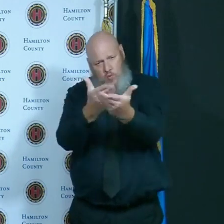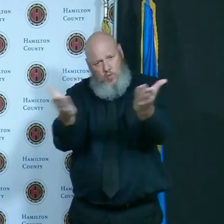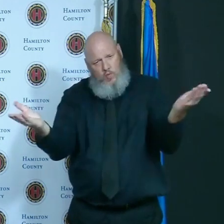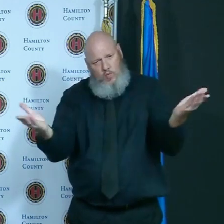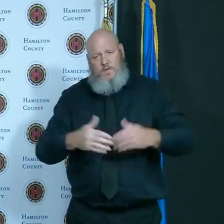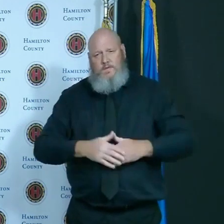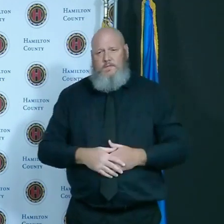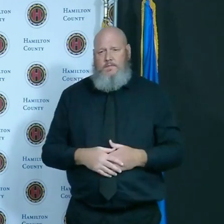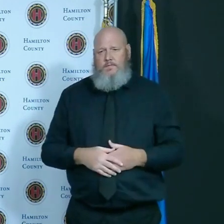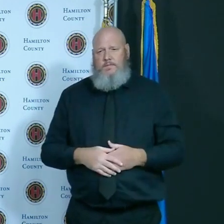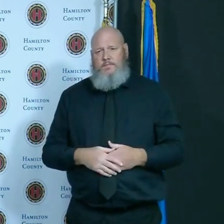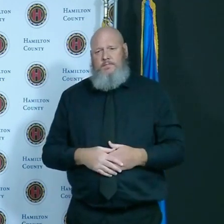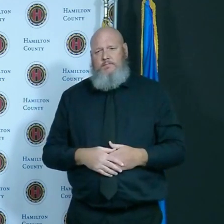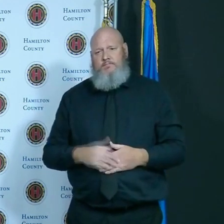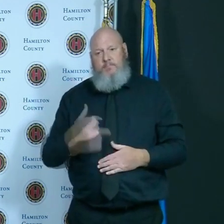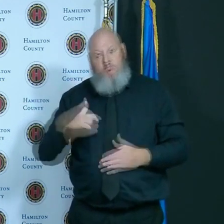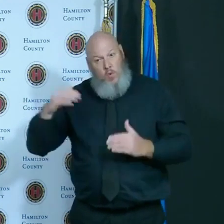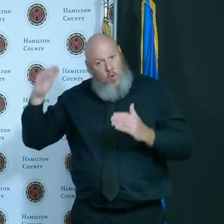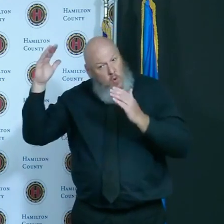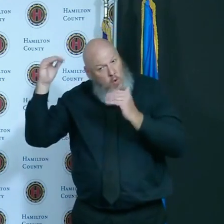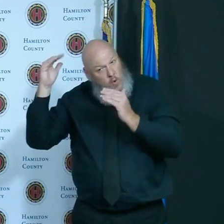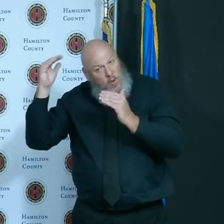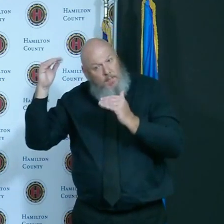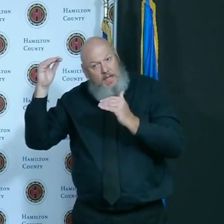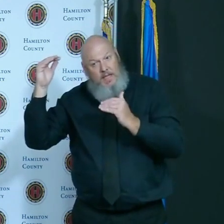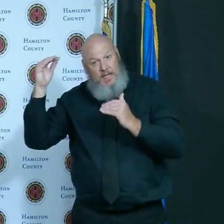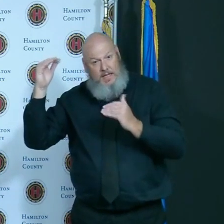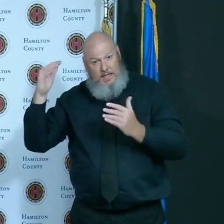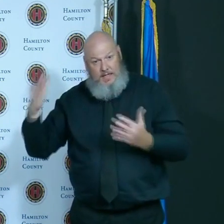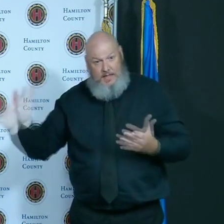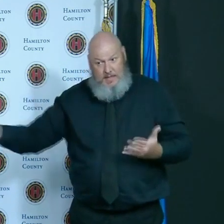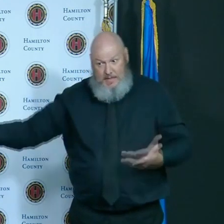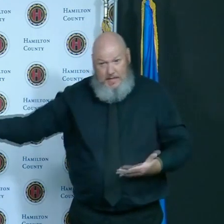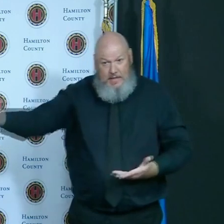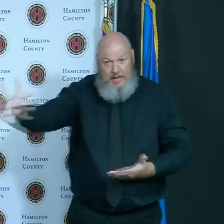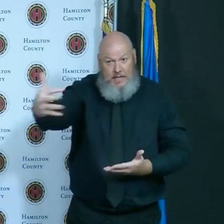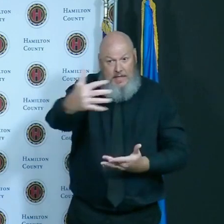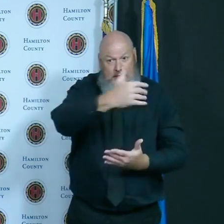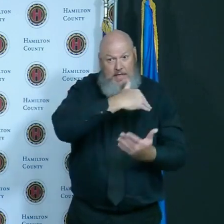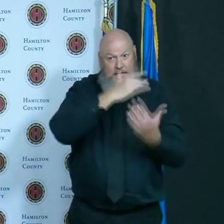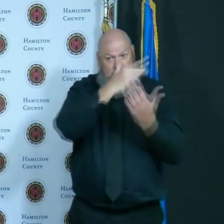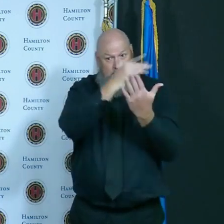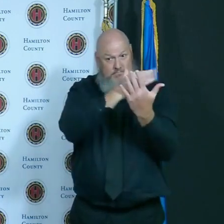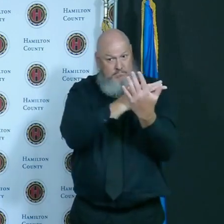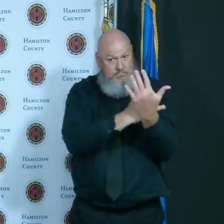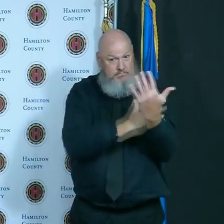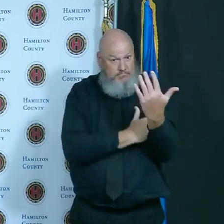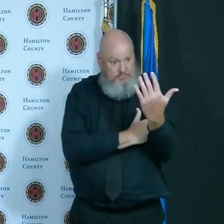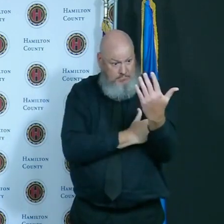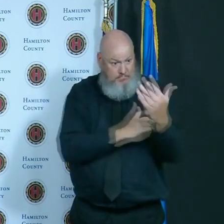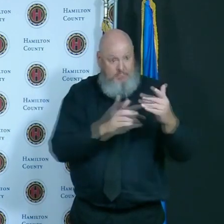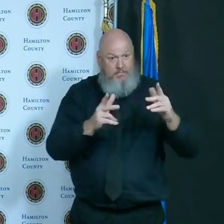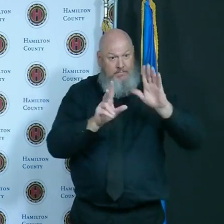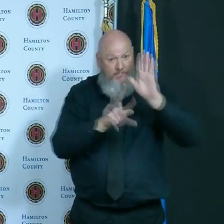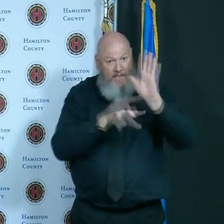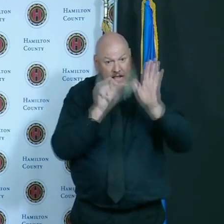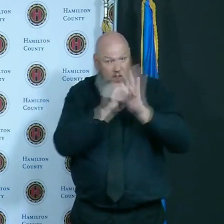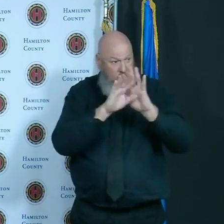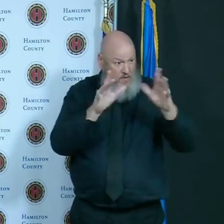Commissioner Denise Dreihaus, Commissioner Stephanie Dumas, Sumero Dumas, and